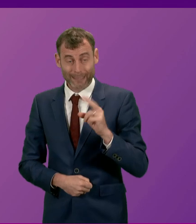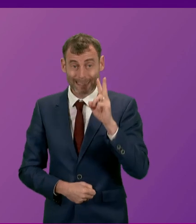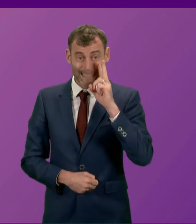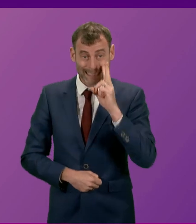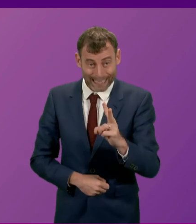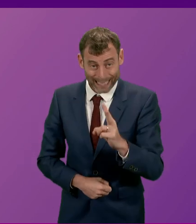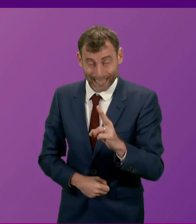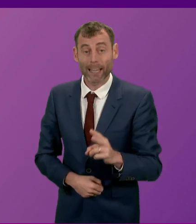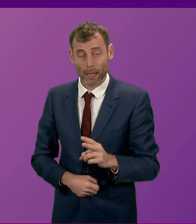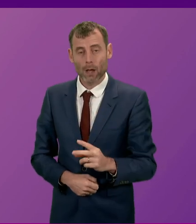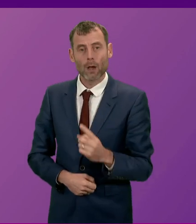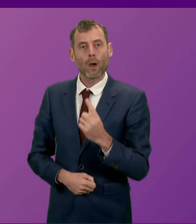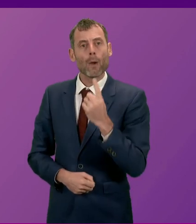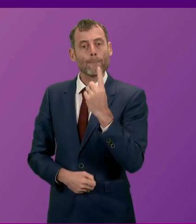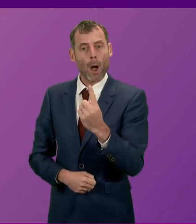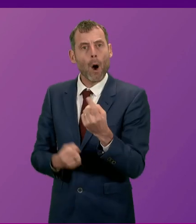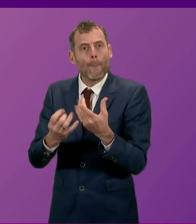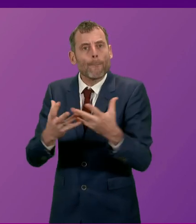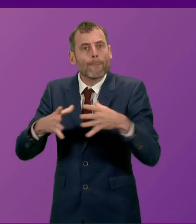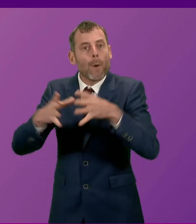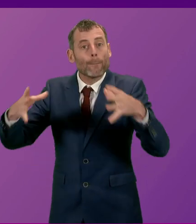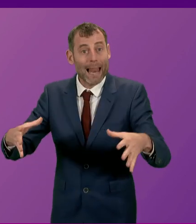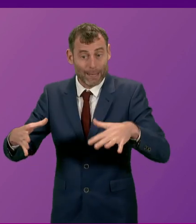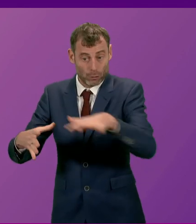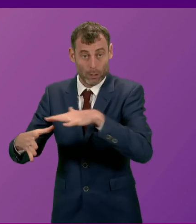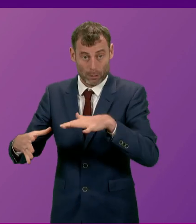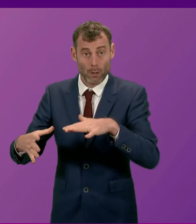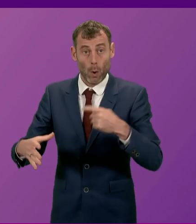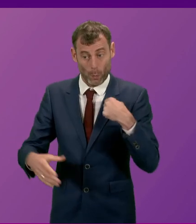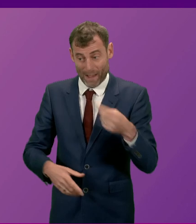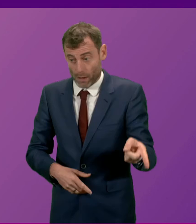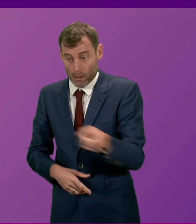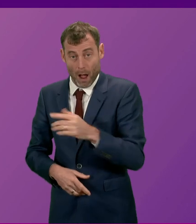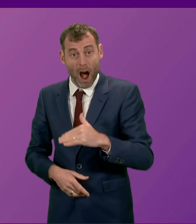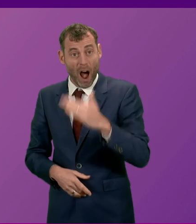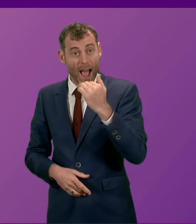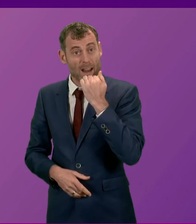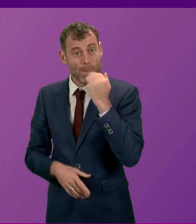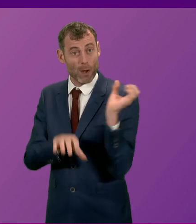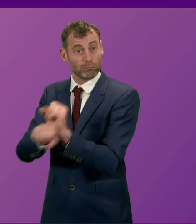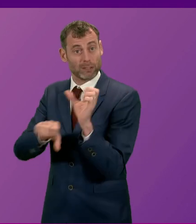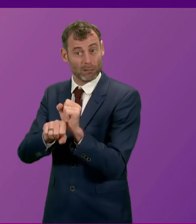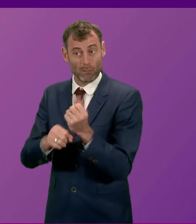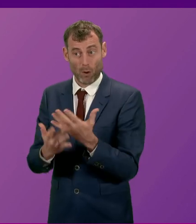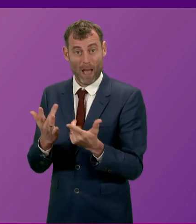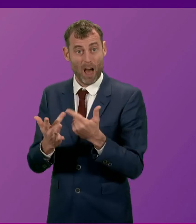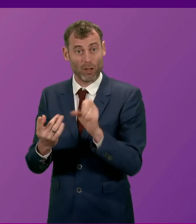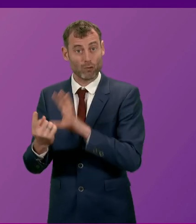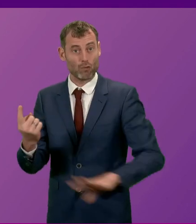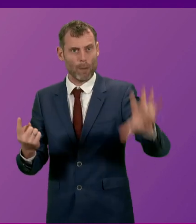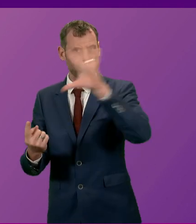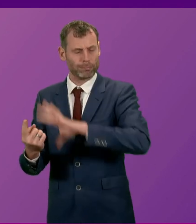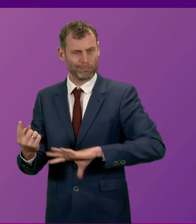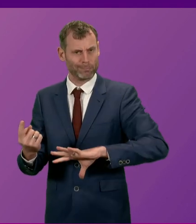more offenders per head of population than most other European countries. Now, we invest heavily already as a government in alternatives